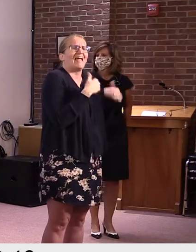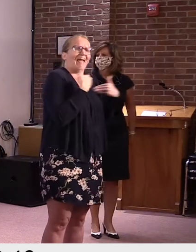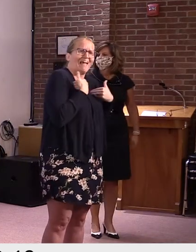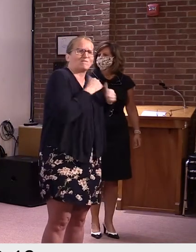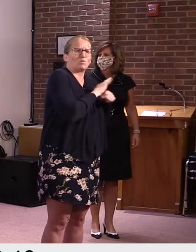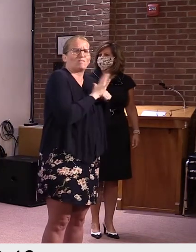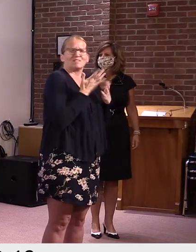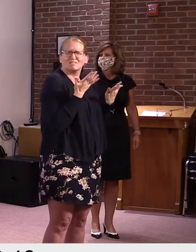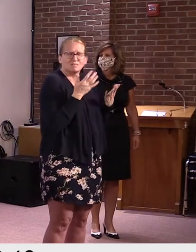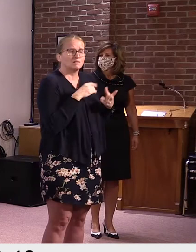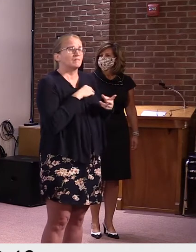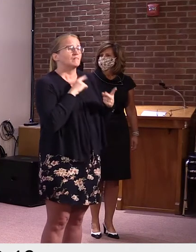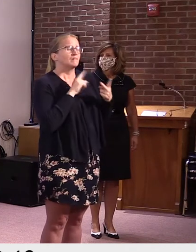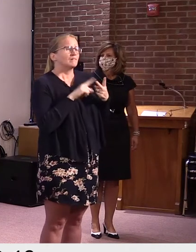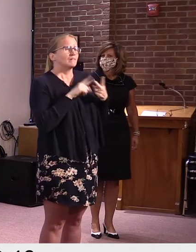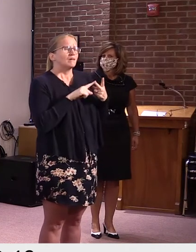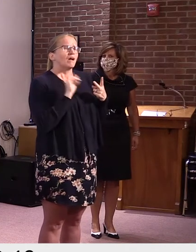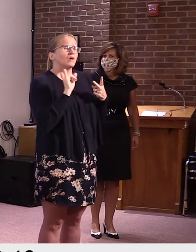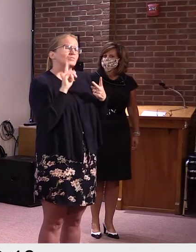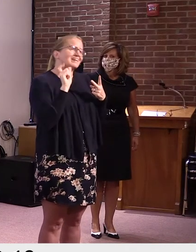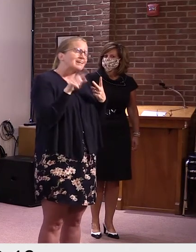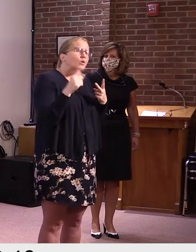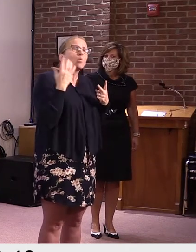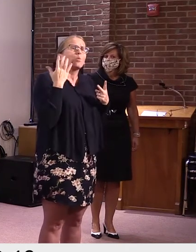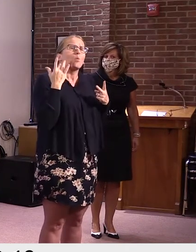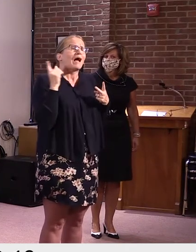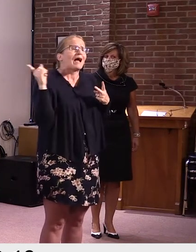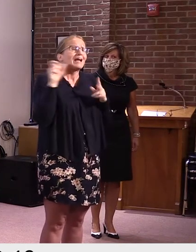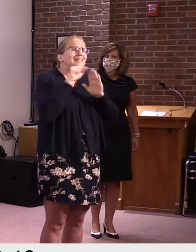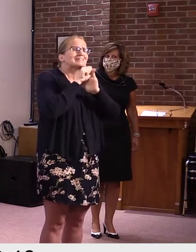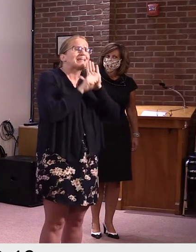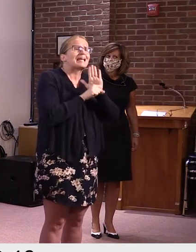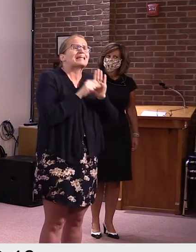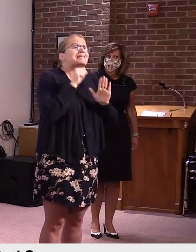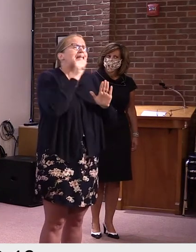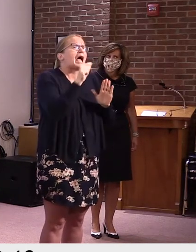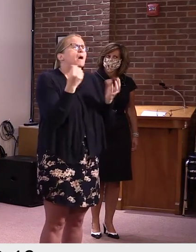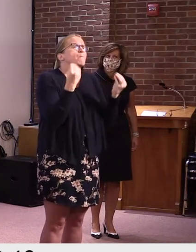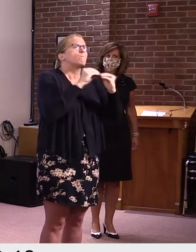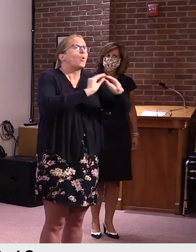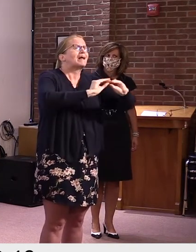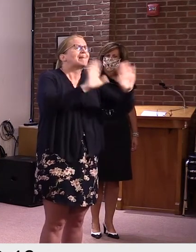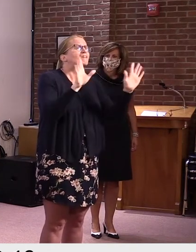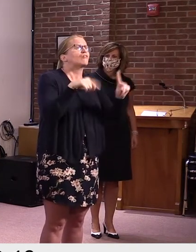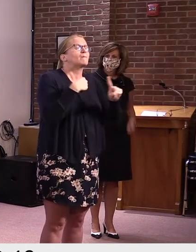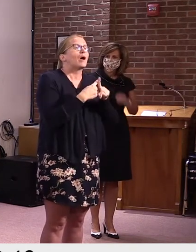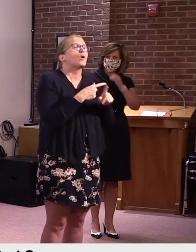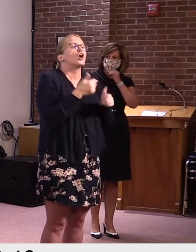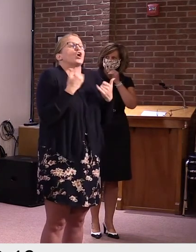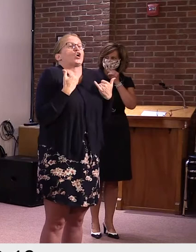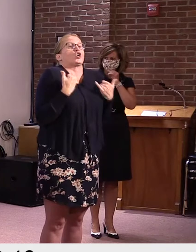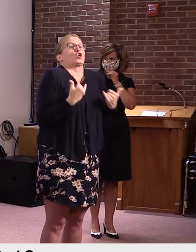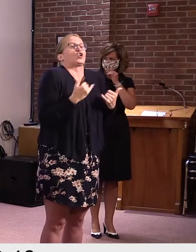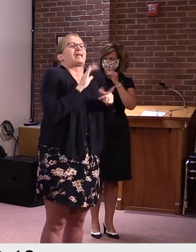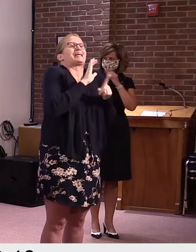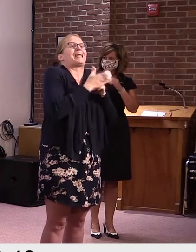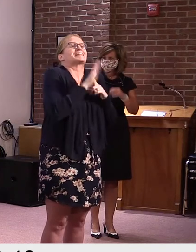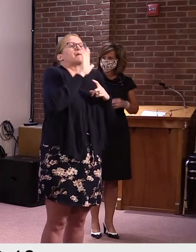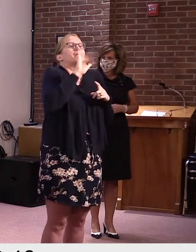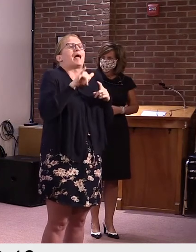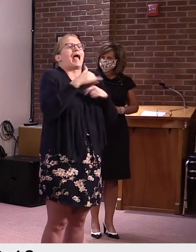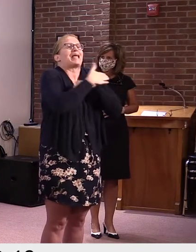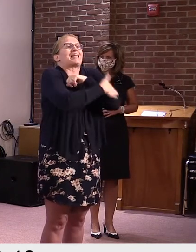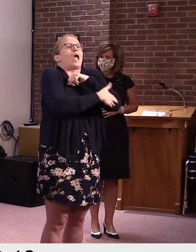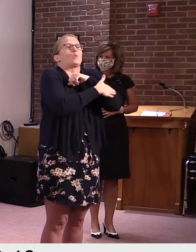why the state isn't being a little more transparent as far as current cases per county. In order to figure that